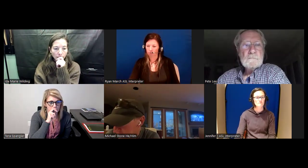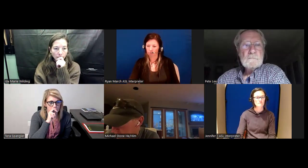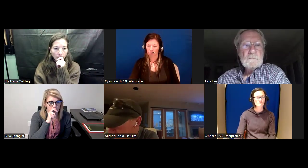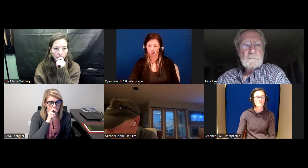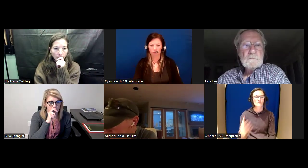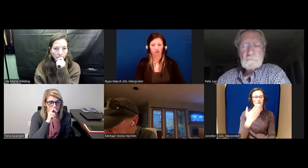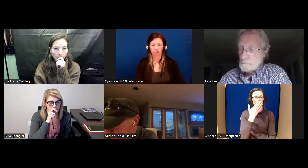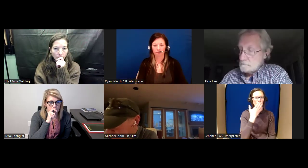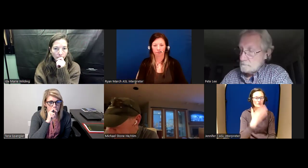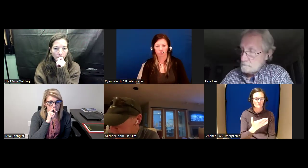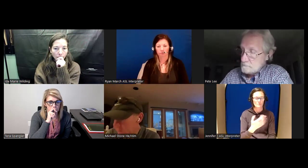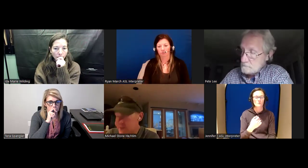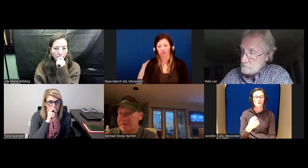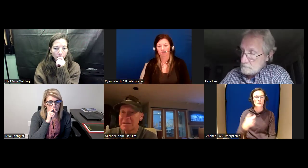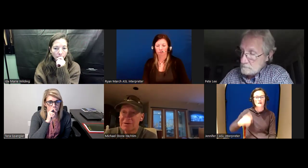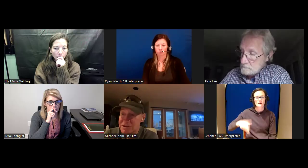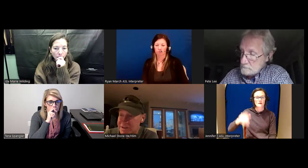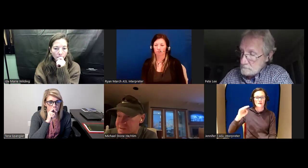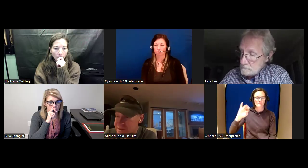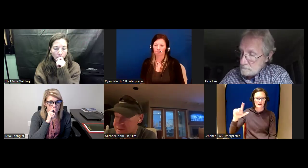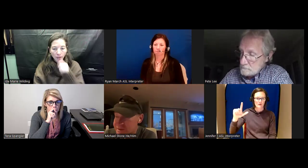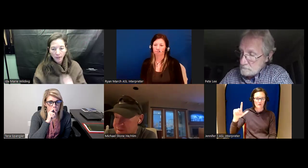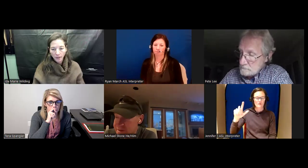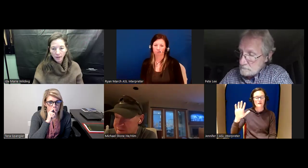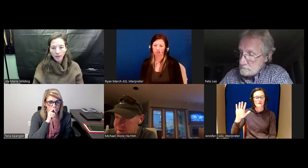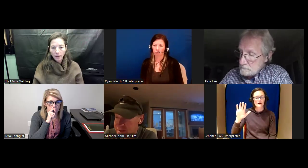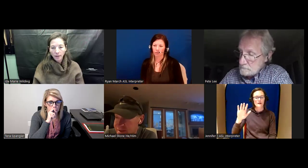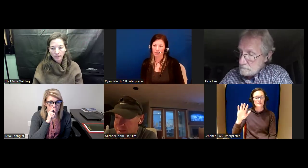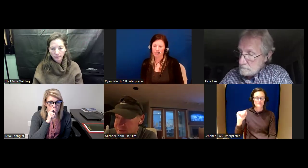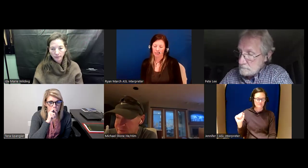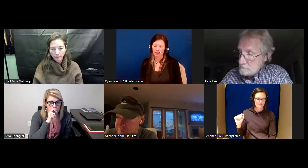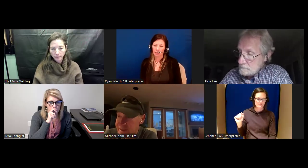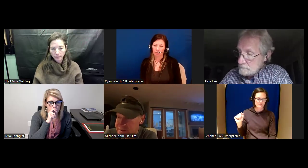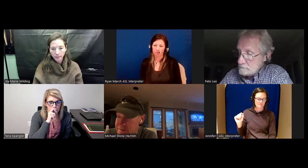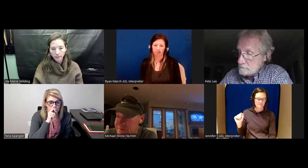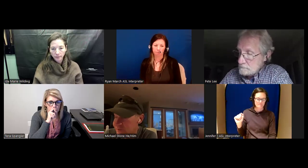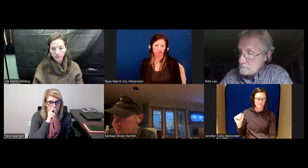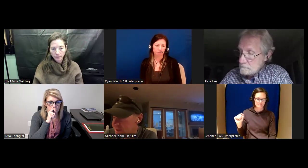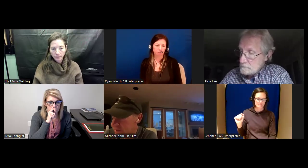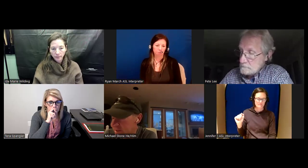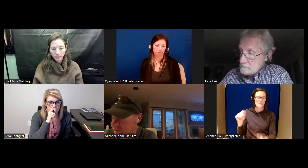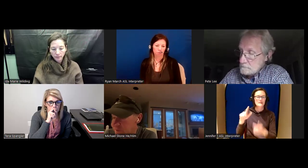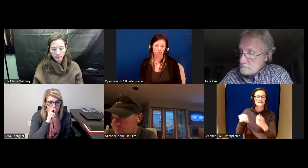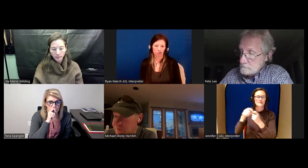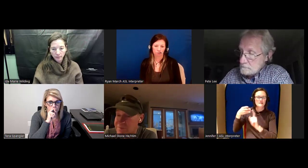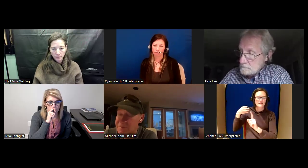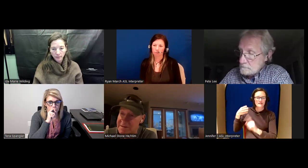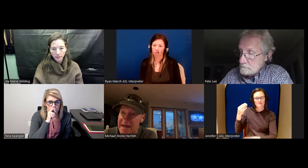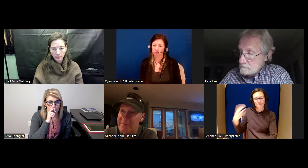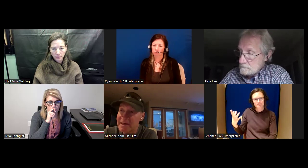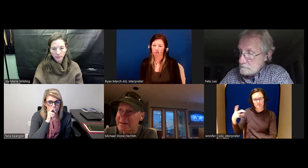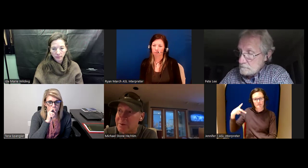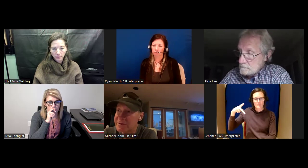Thank you. Michael speaking, and just to Pete specifically to catch you up, because